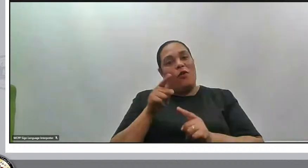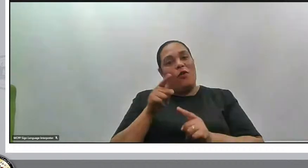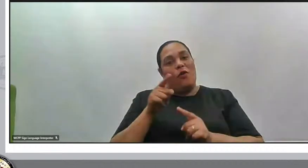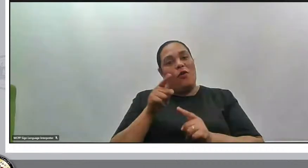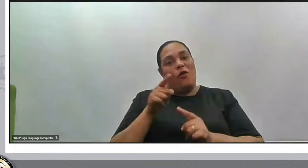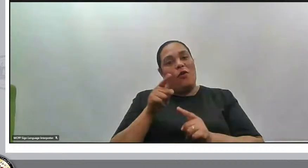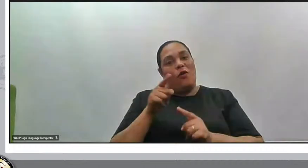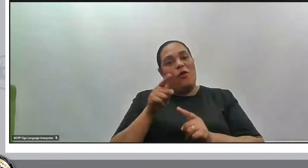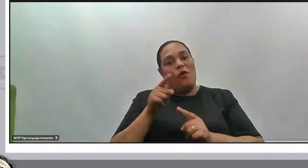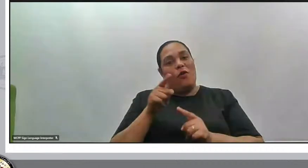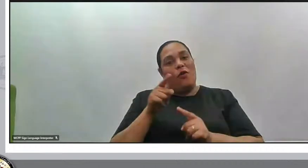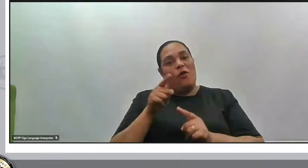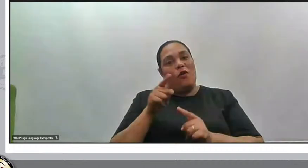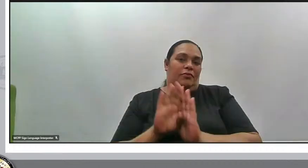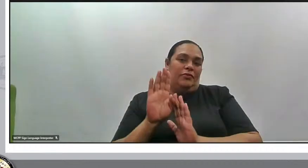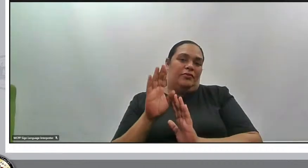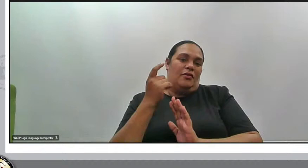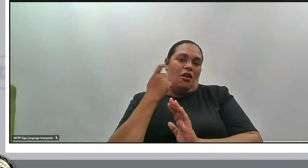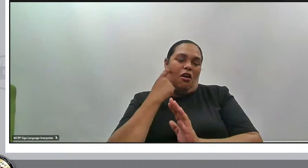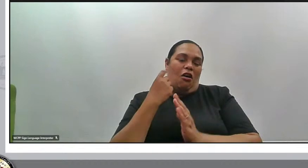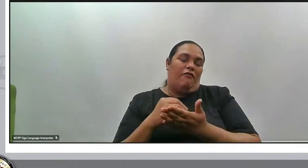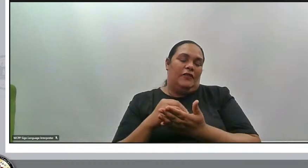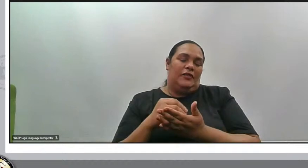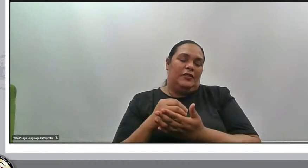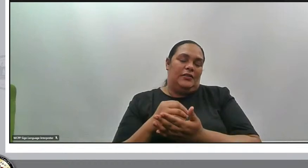for the increase in Office of the Secretary. Thank you, Chair.